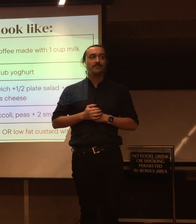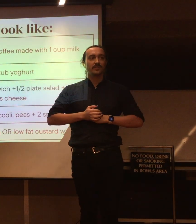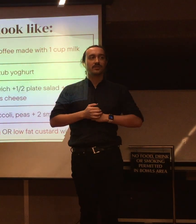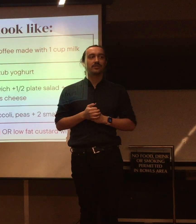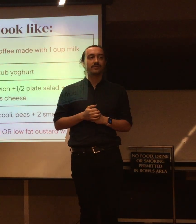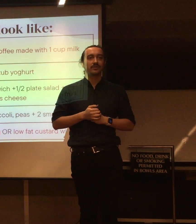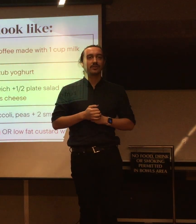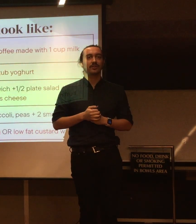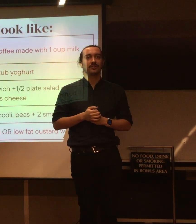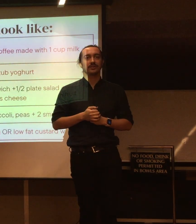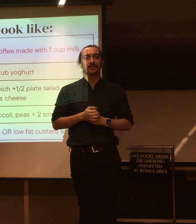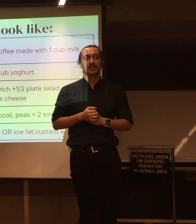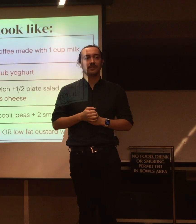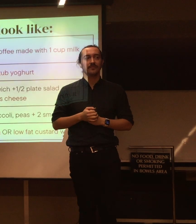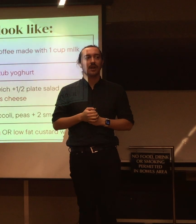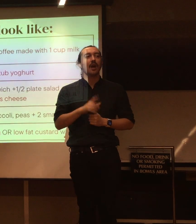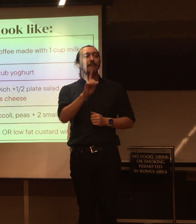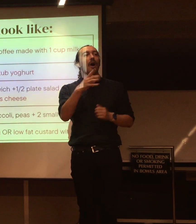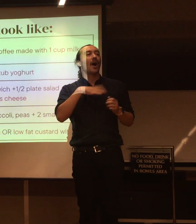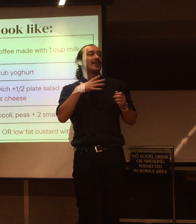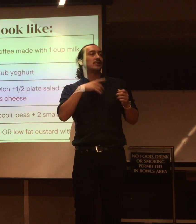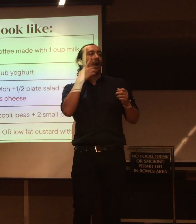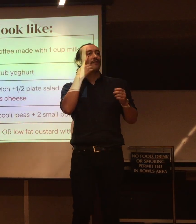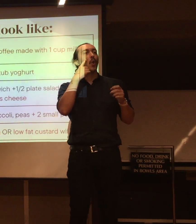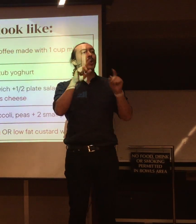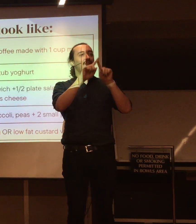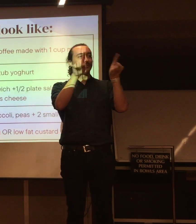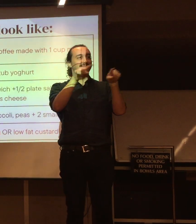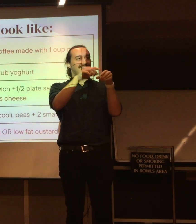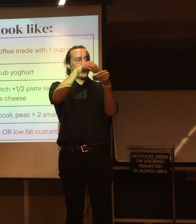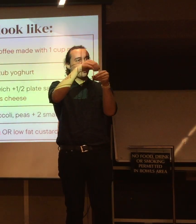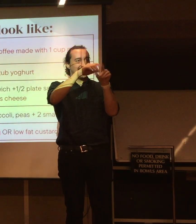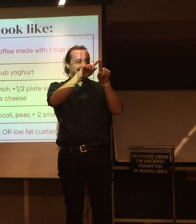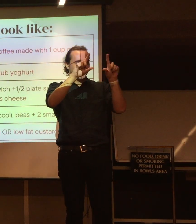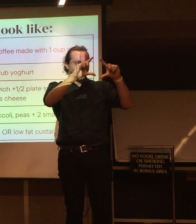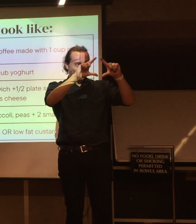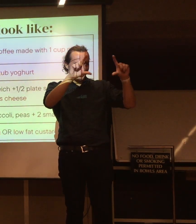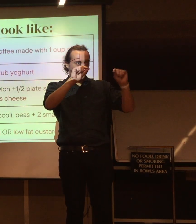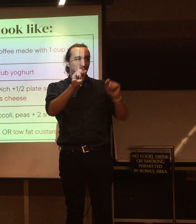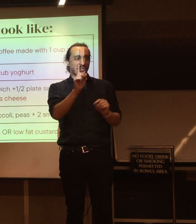Yeah. Okay. I'd have to have a look at it.